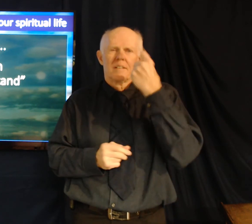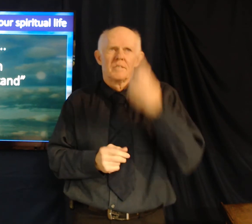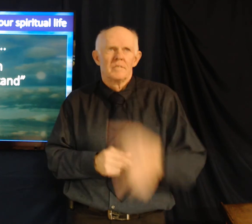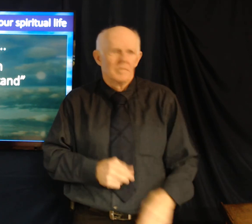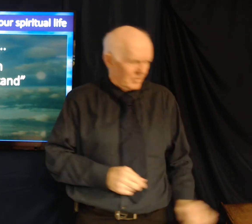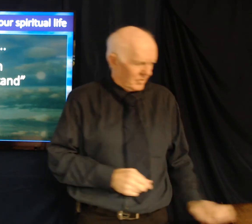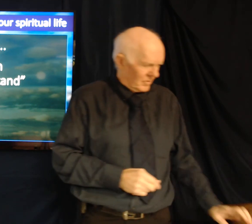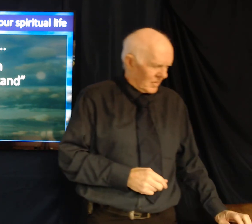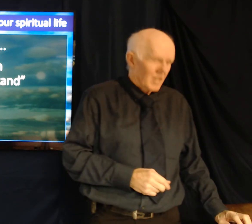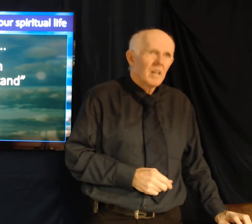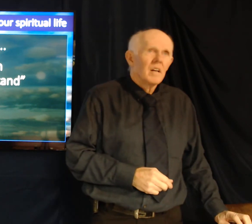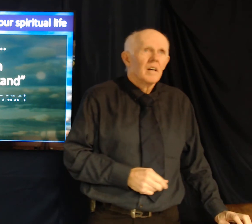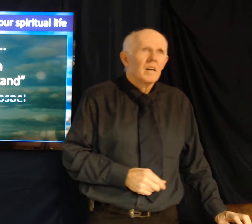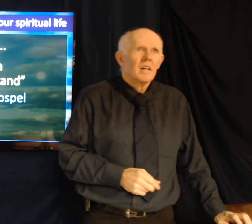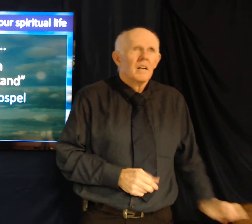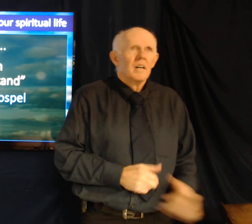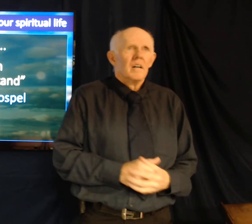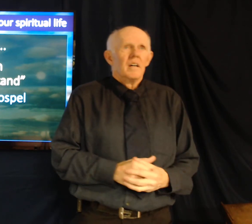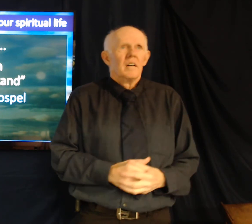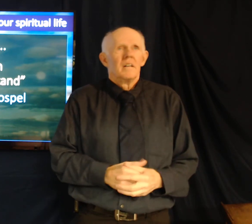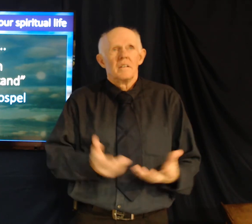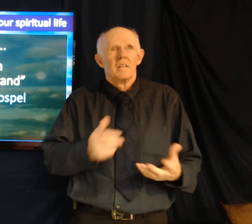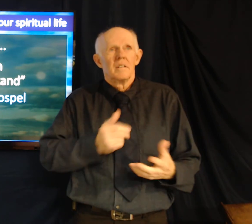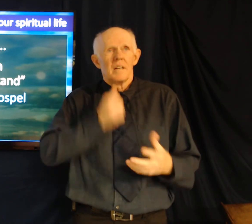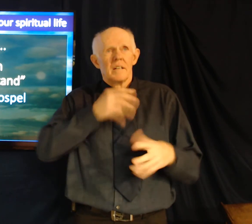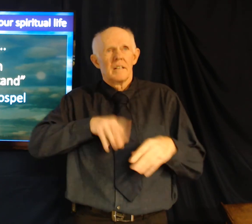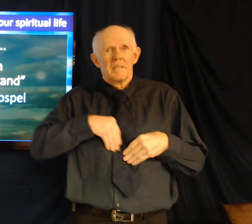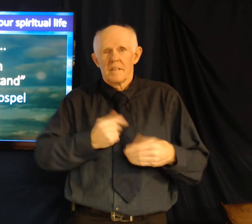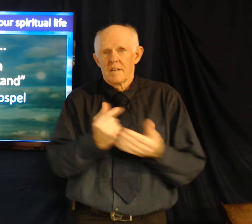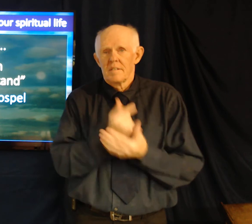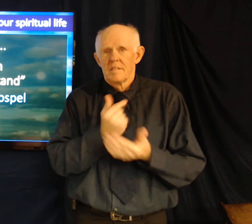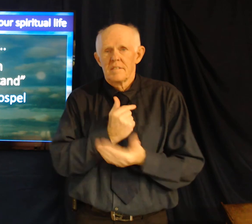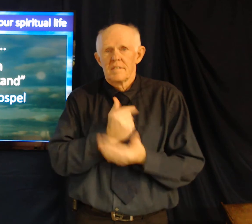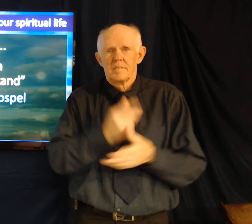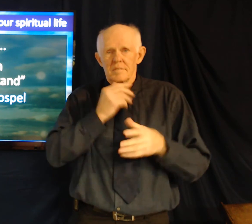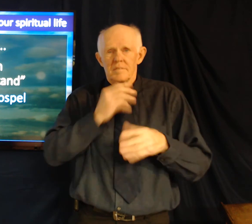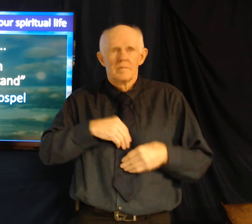and deaf not understanding or do not accept the gospel